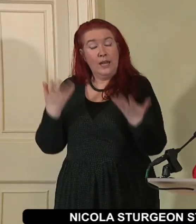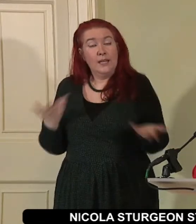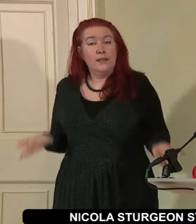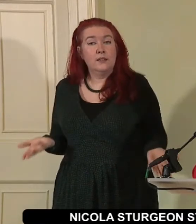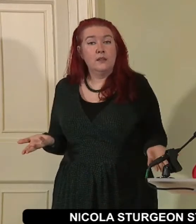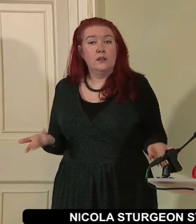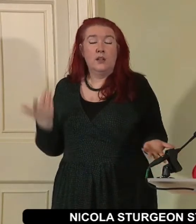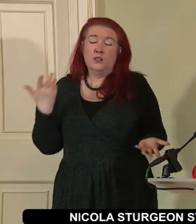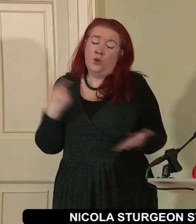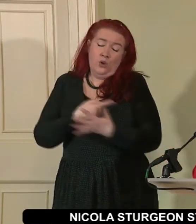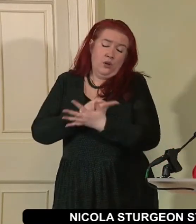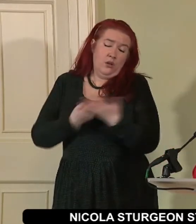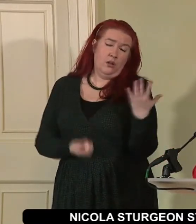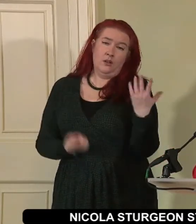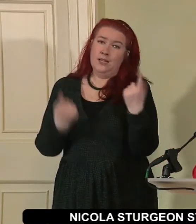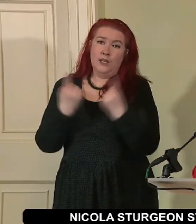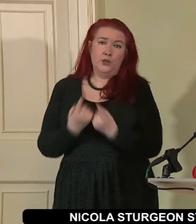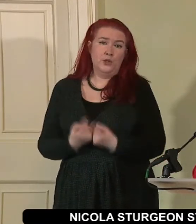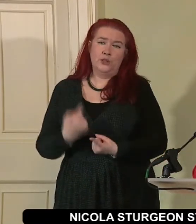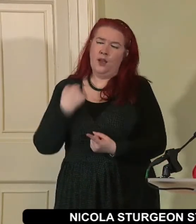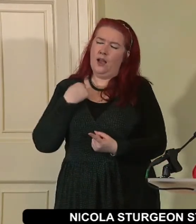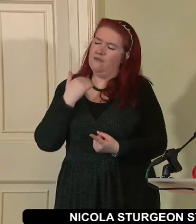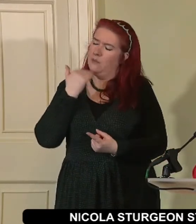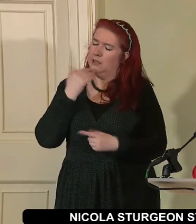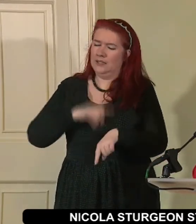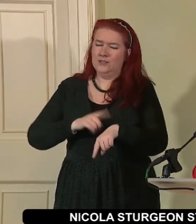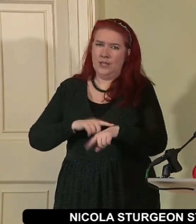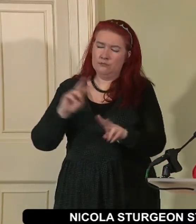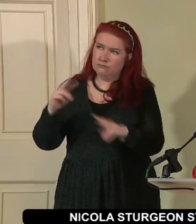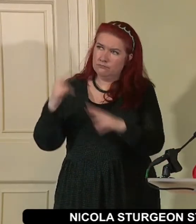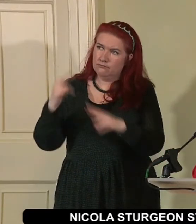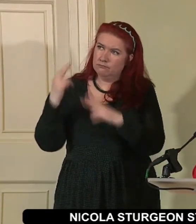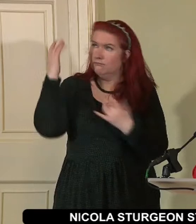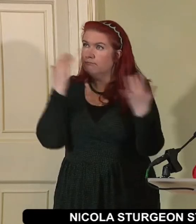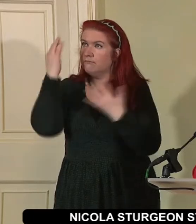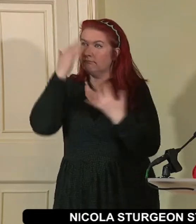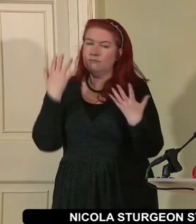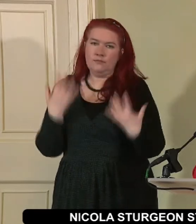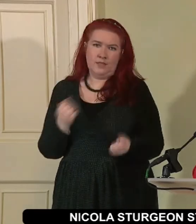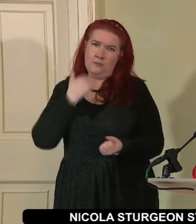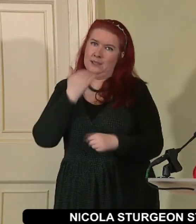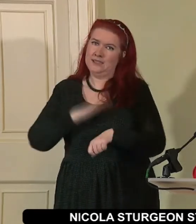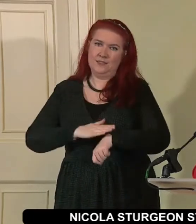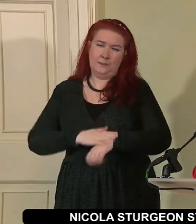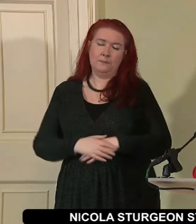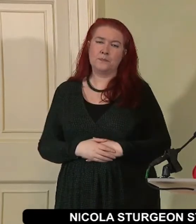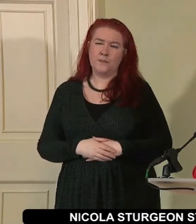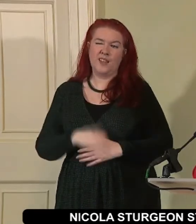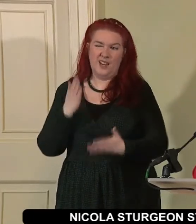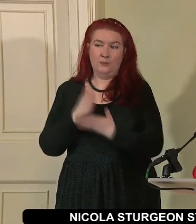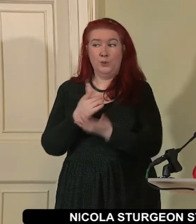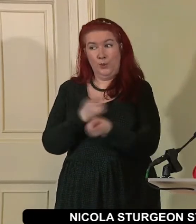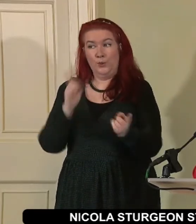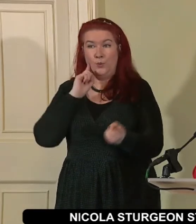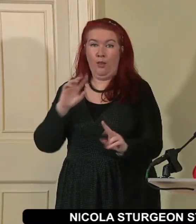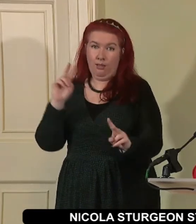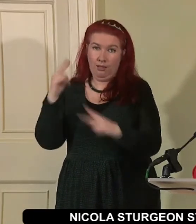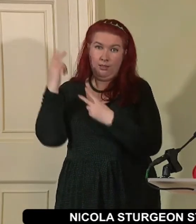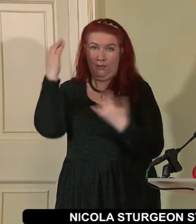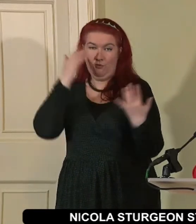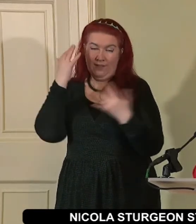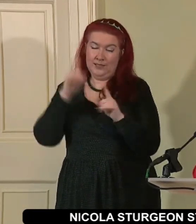on a whole range of these things, I'll have plenty of time to reflect at greater length, and I'm pretty certain all of you will reflect at